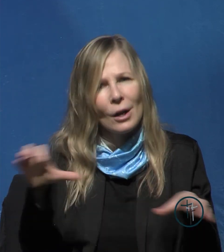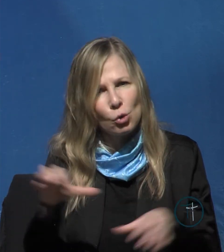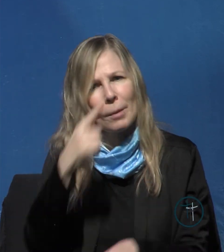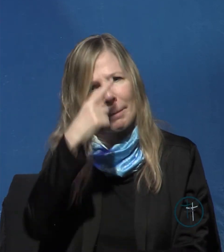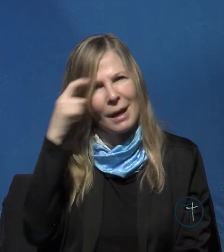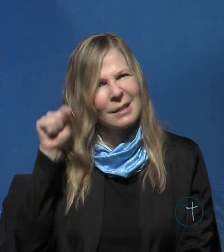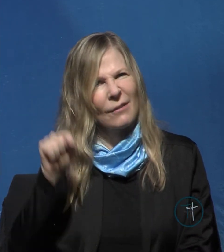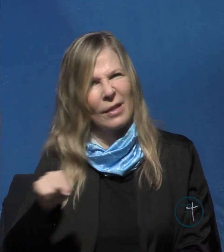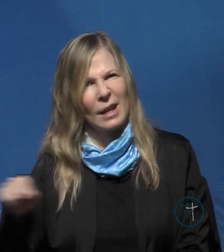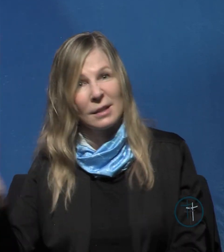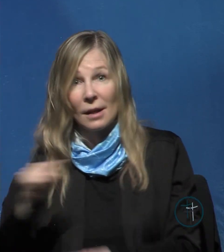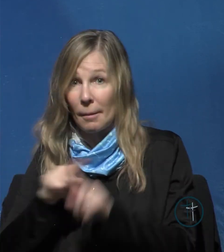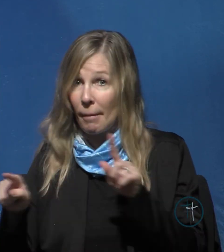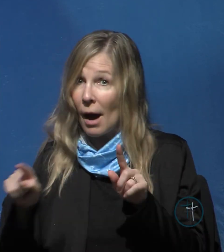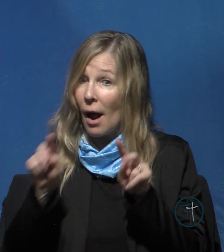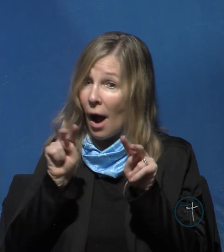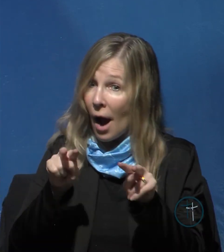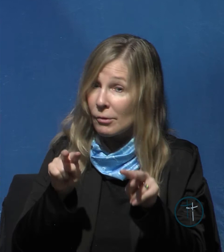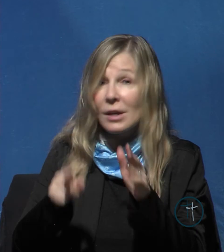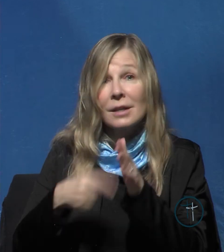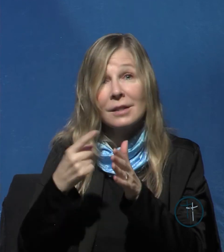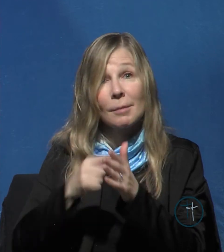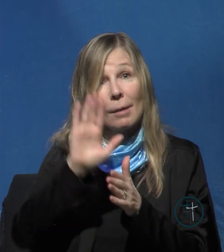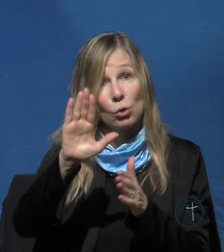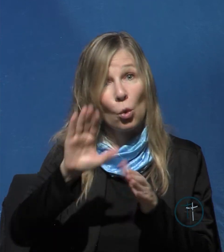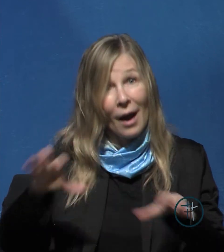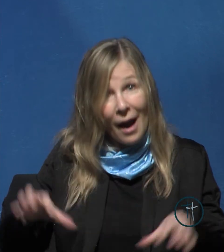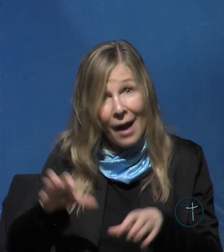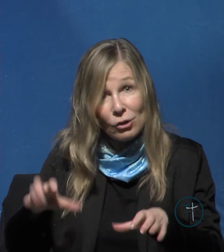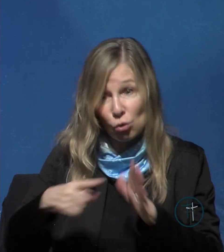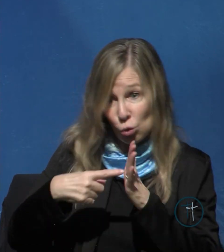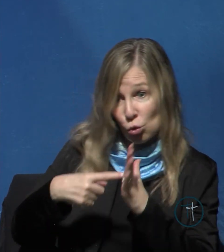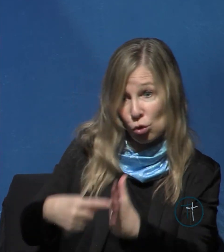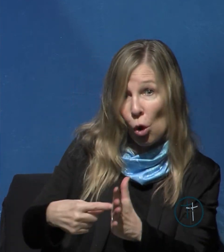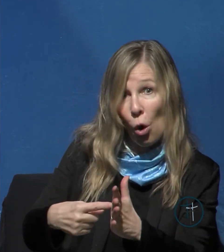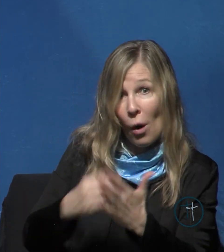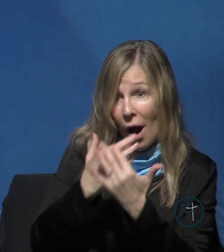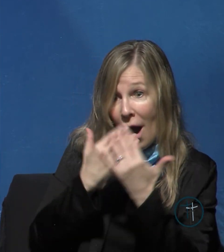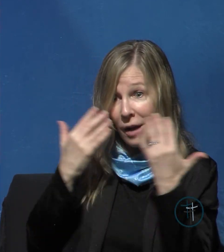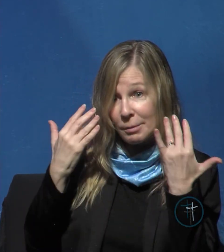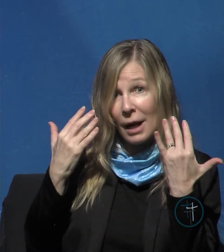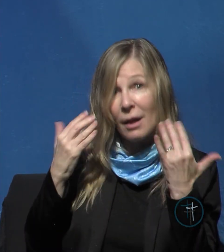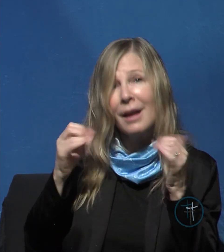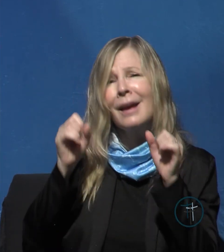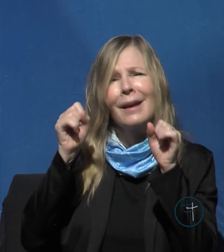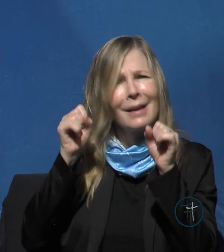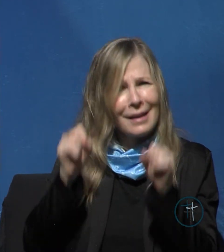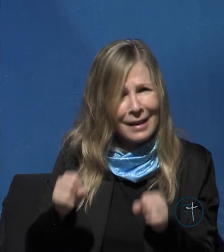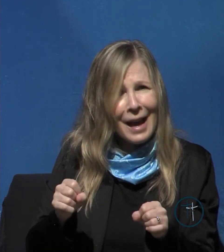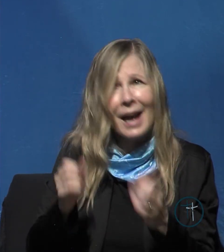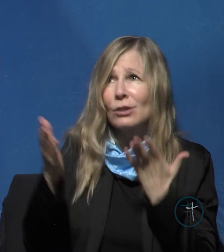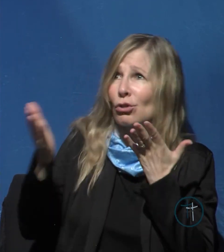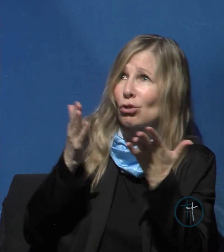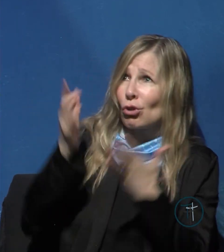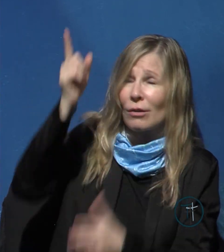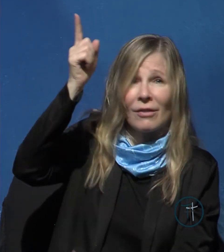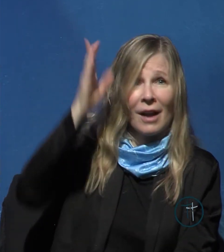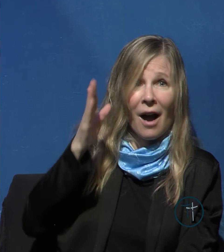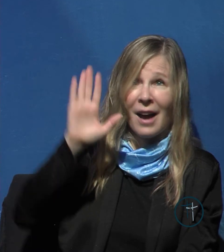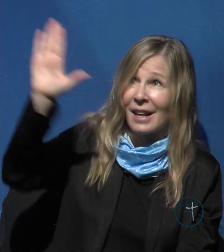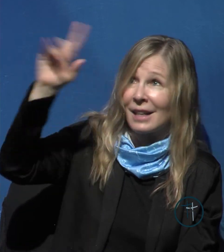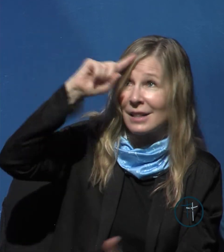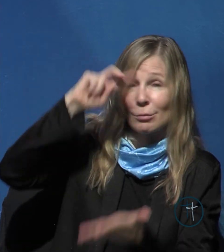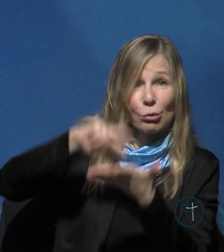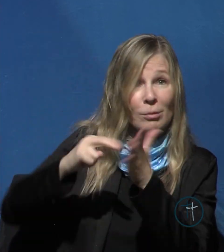it's an observation that sometimes your efforts to show hospitality to strangers can be serving God and His purposes in ways you